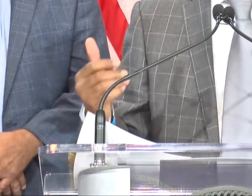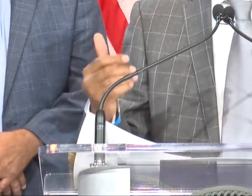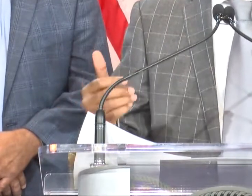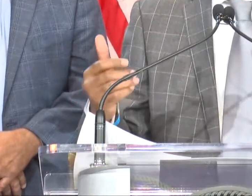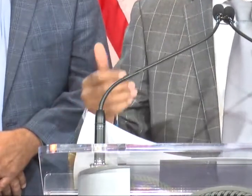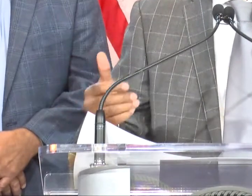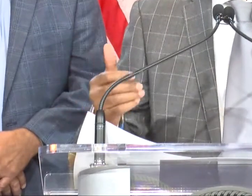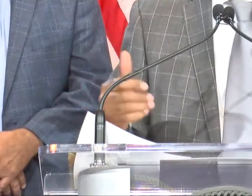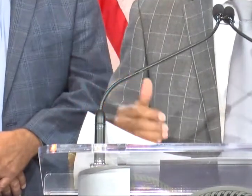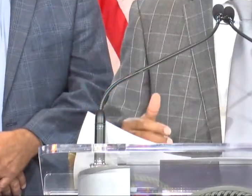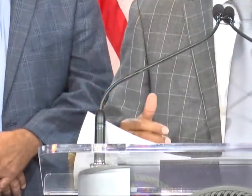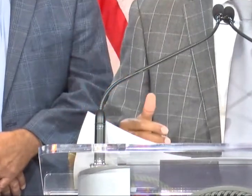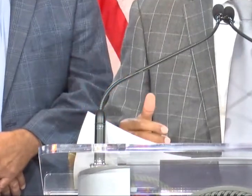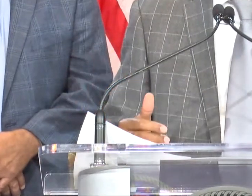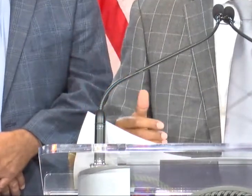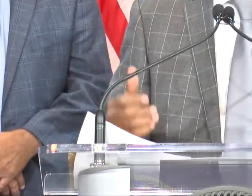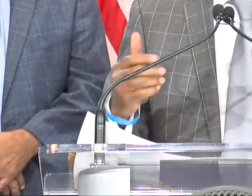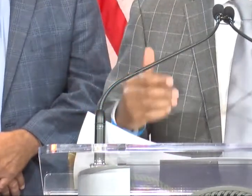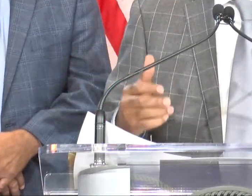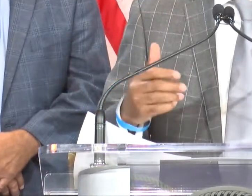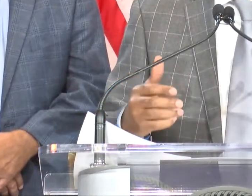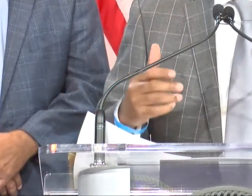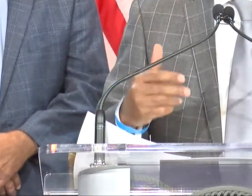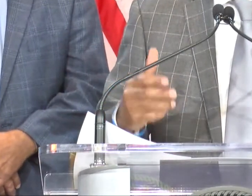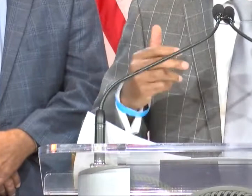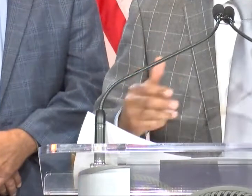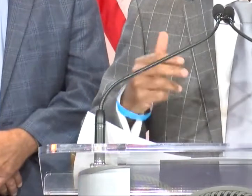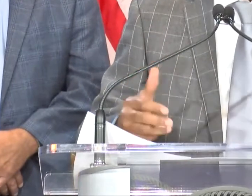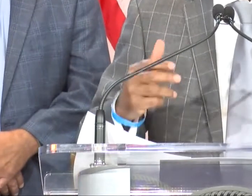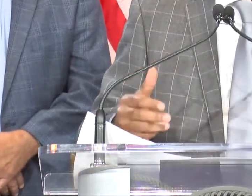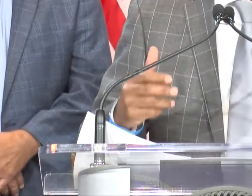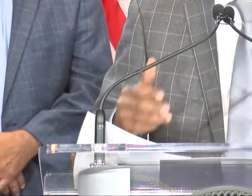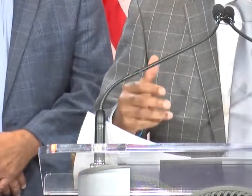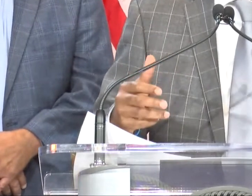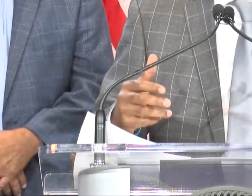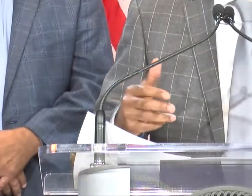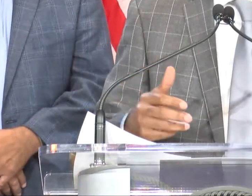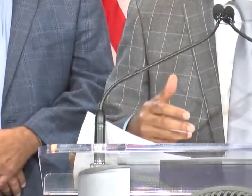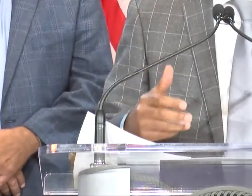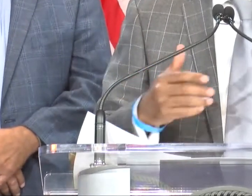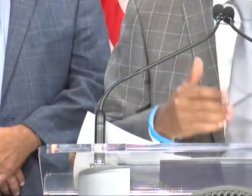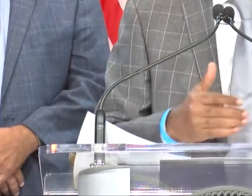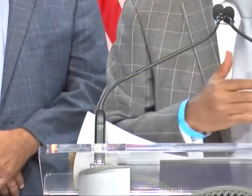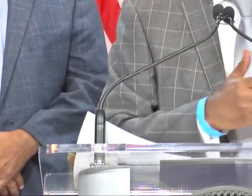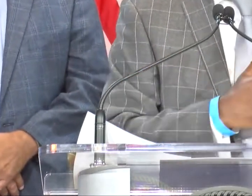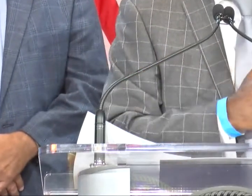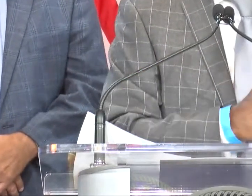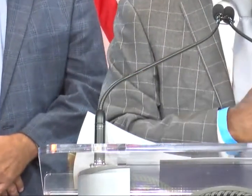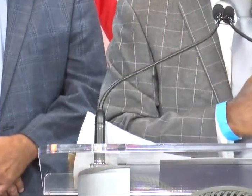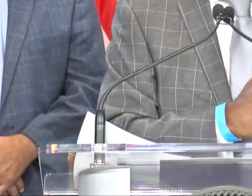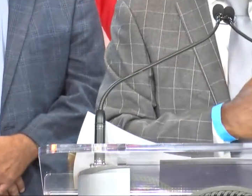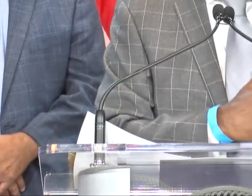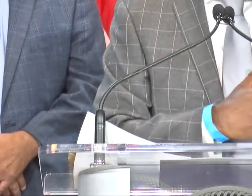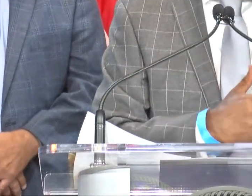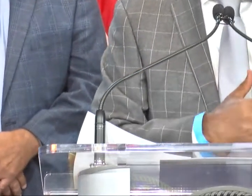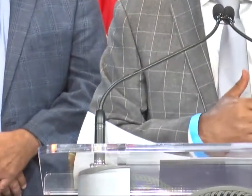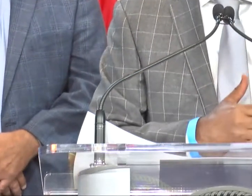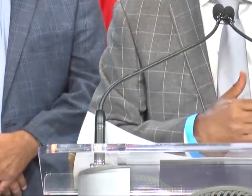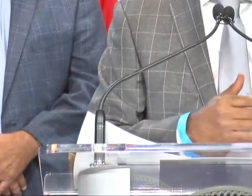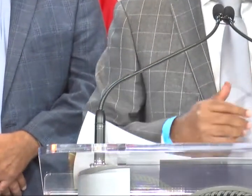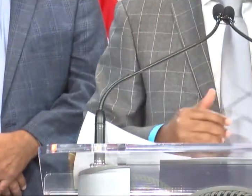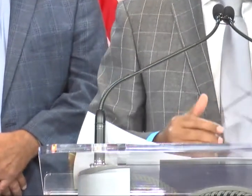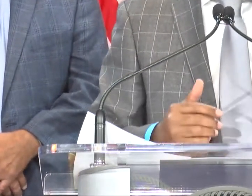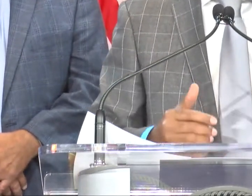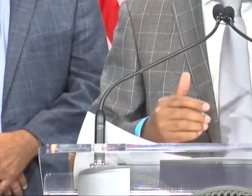speak for herself and will, is being given a 2-bedroom home. And the same thing is happening in